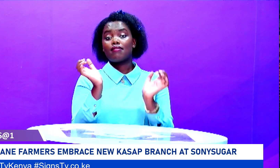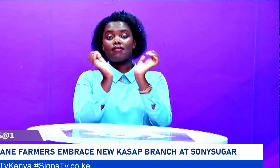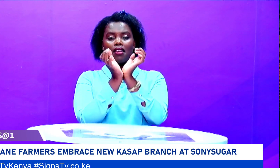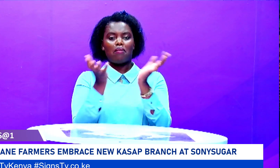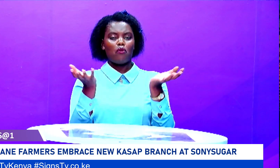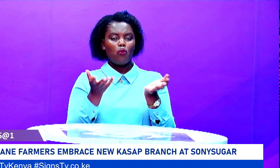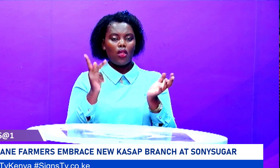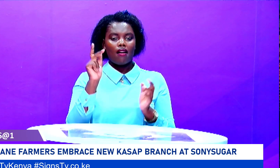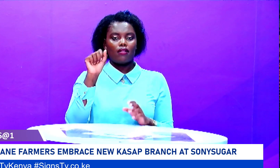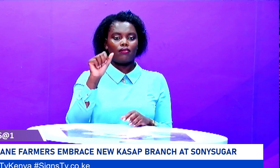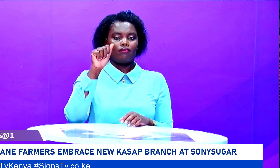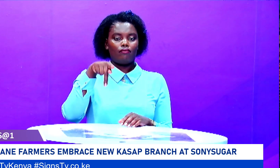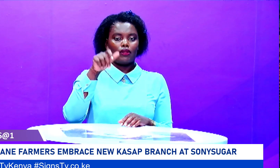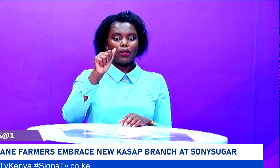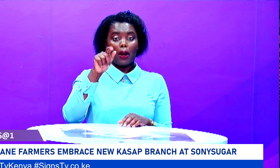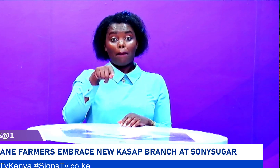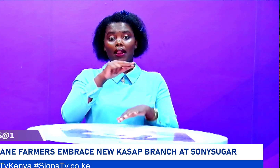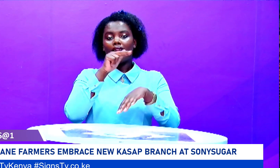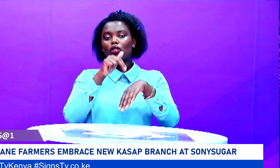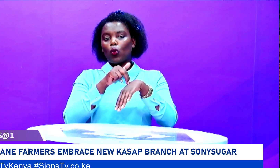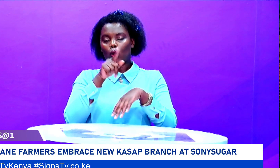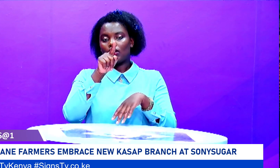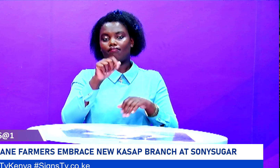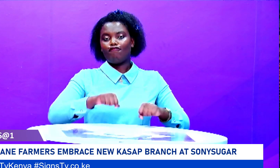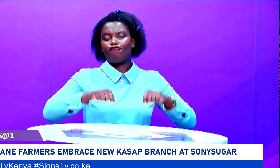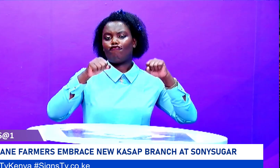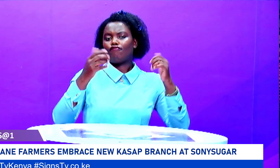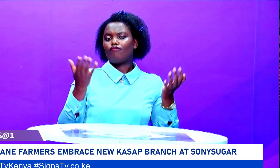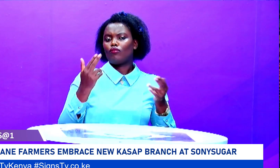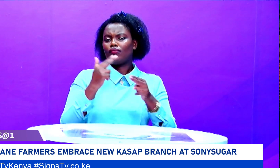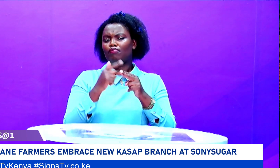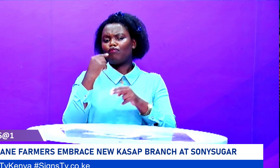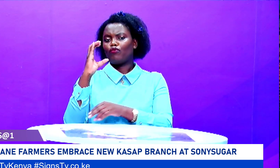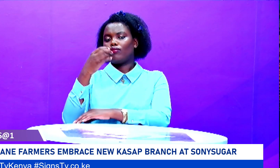KASAP National Chairperson, Charles Atiang,